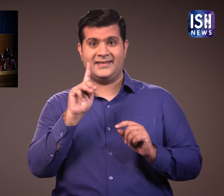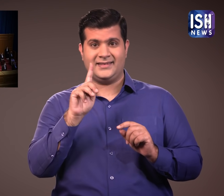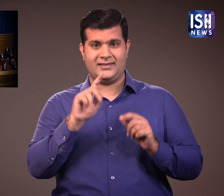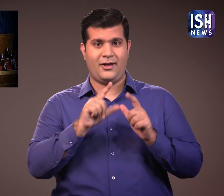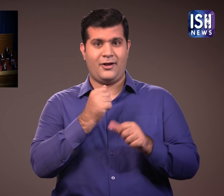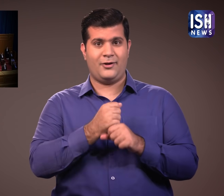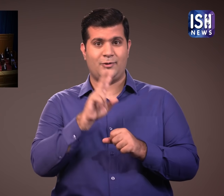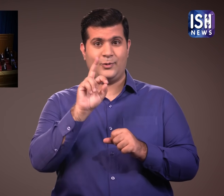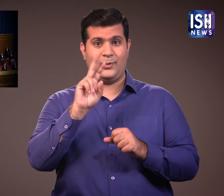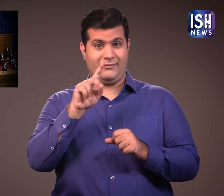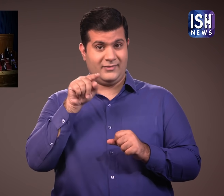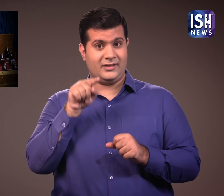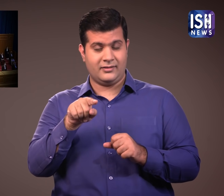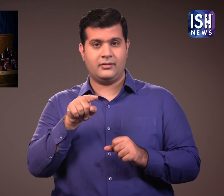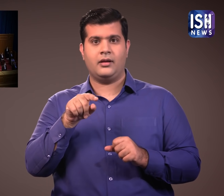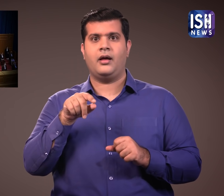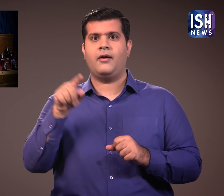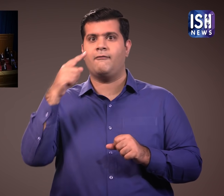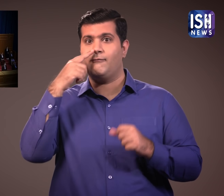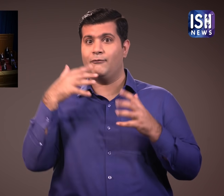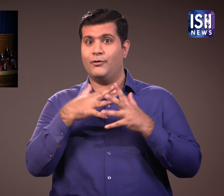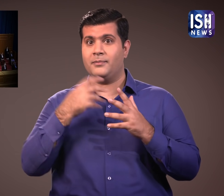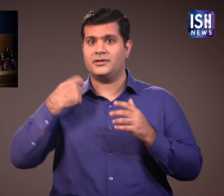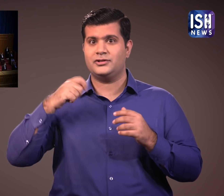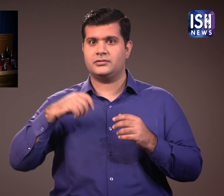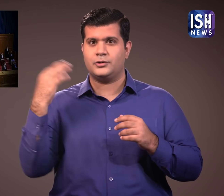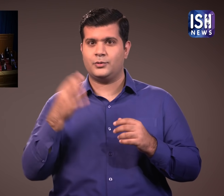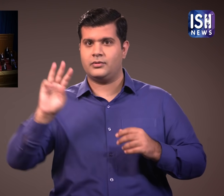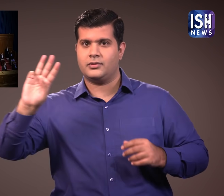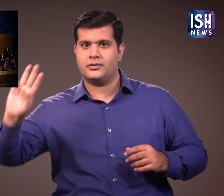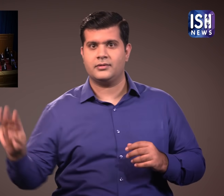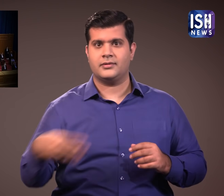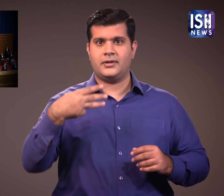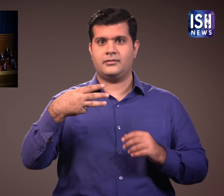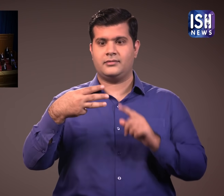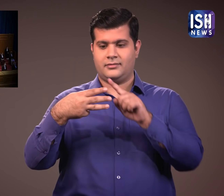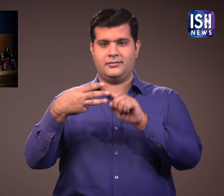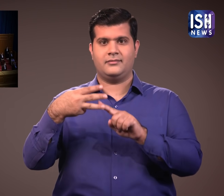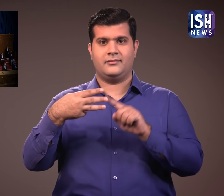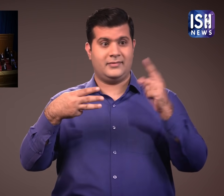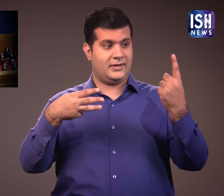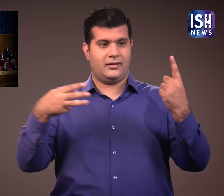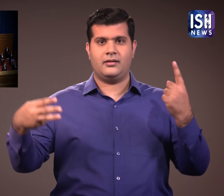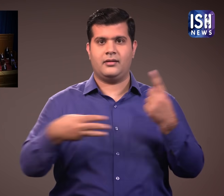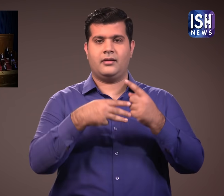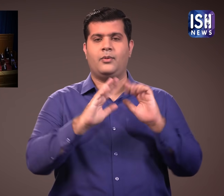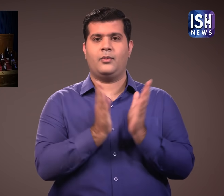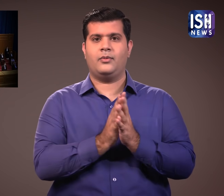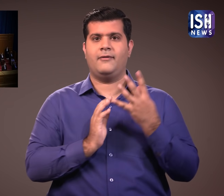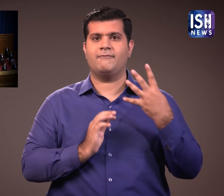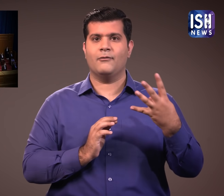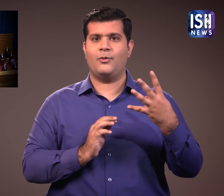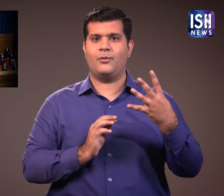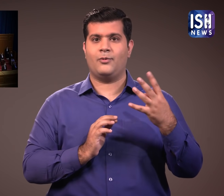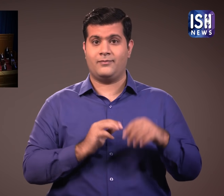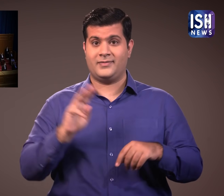Then yesterday on 31st August, three new female judges were appointed as Supreme Court judges, making a total of four.